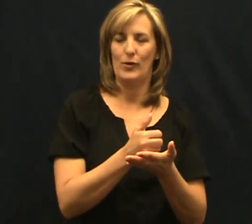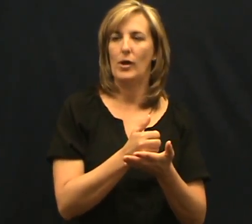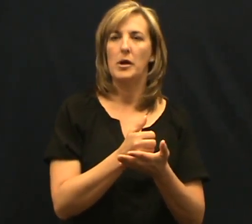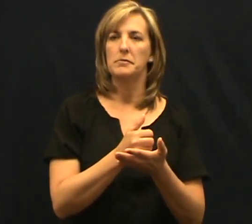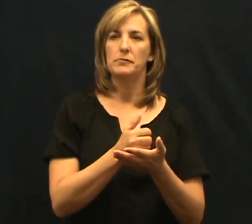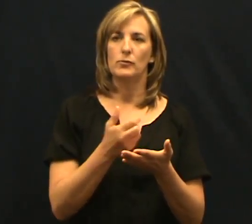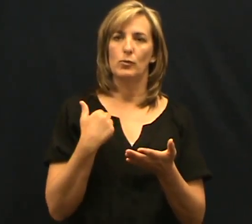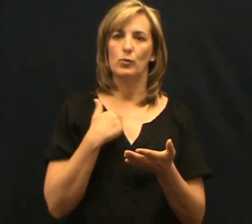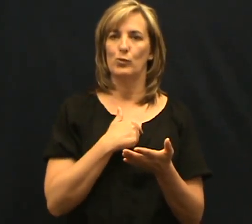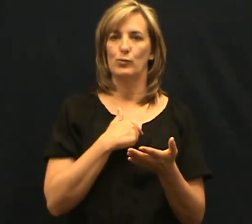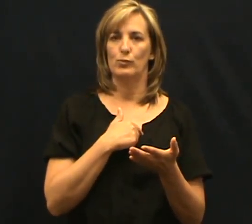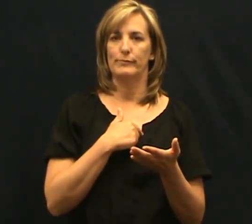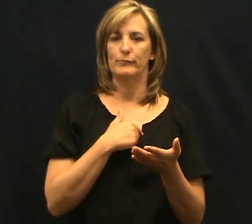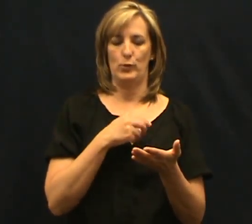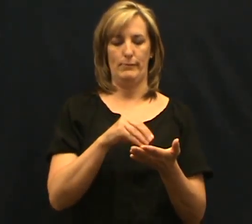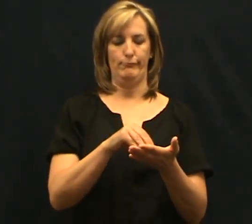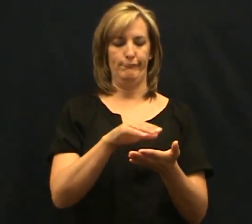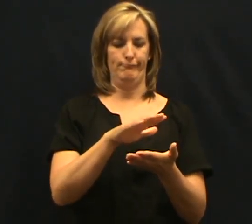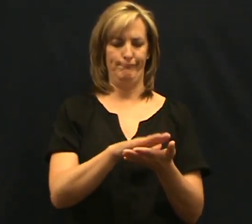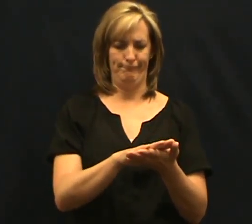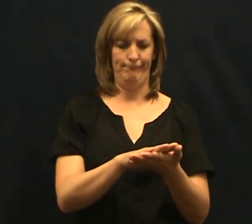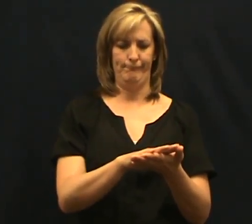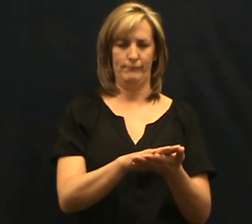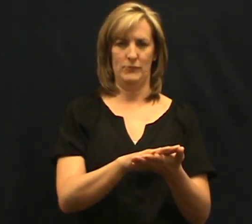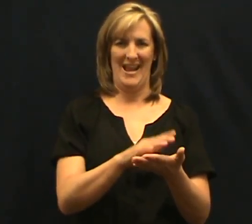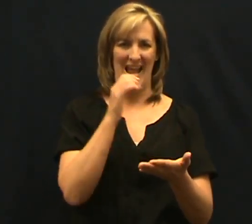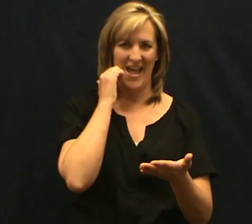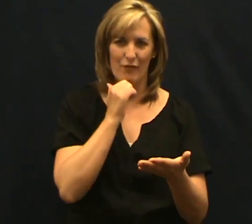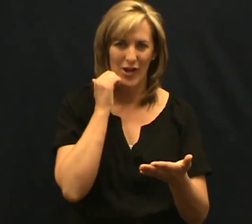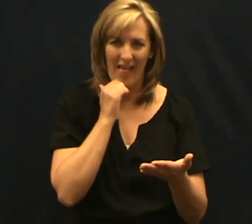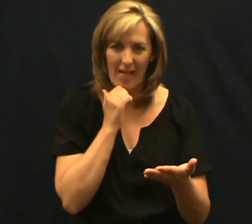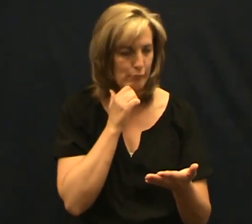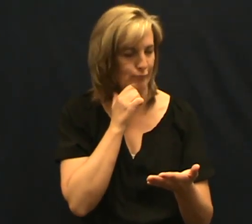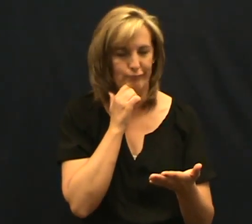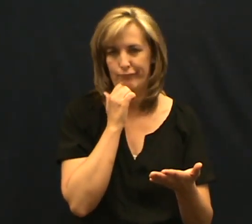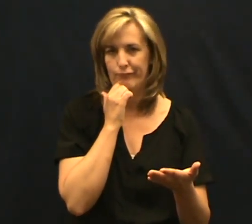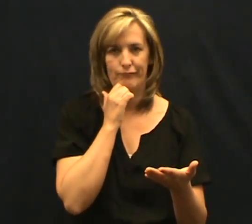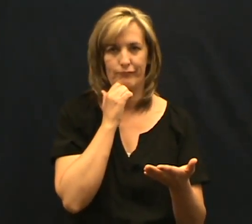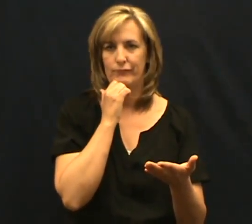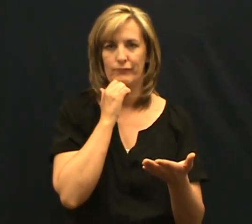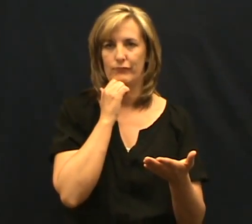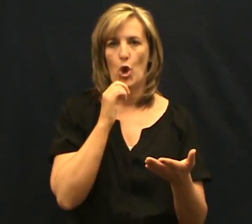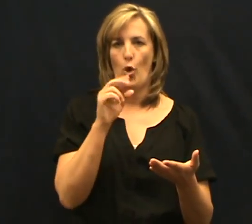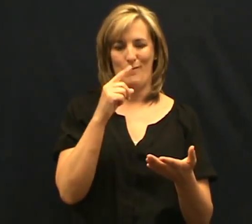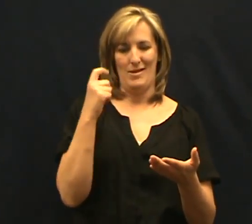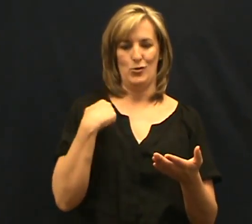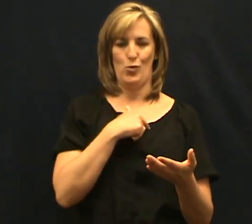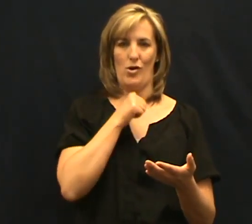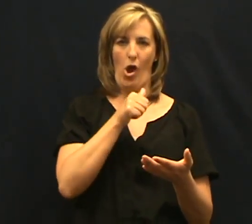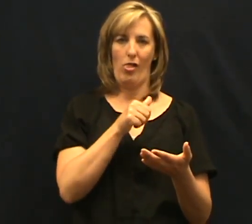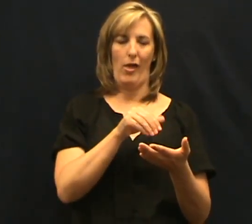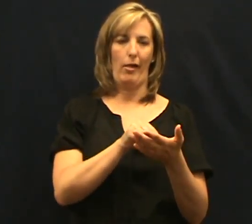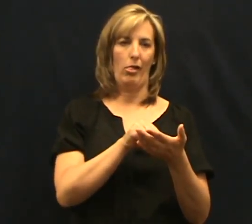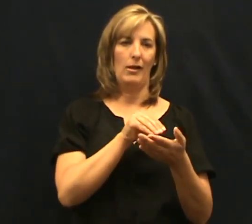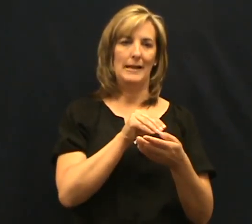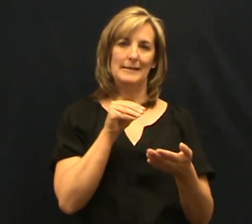accrue interest revenue every day if we're not putting out financial statements every day. What we would want to